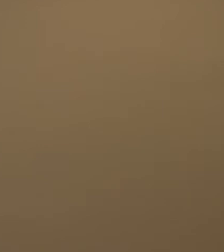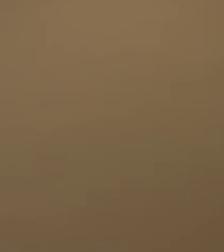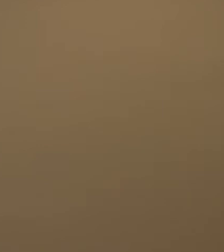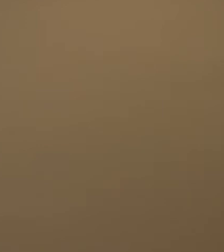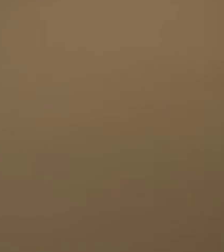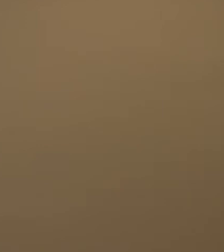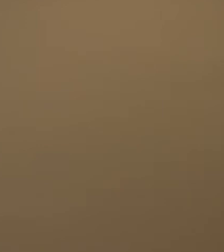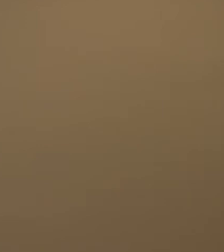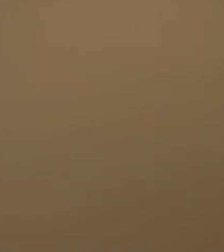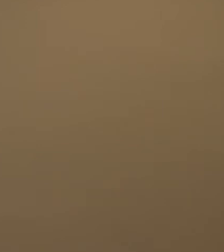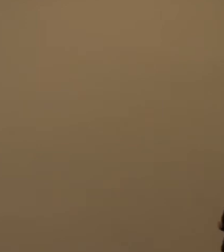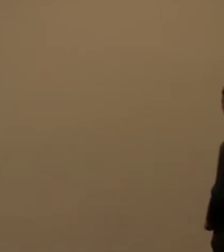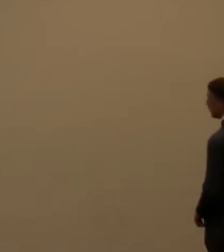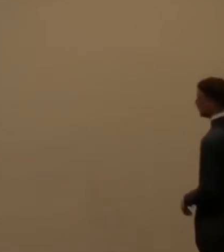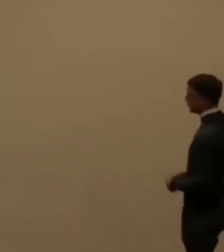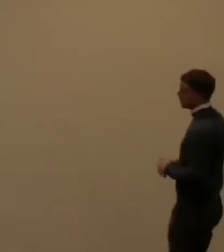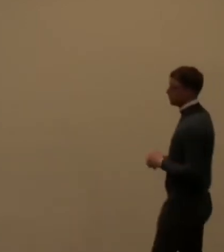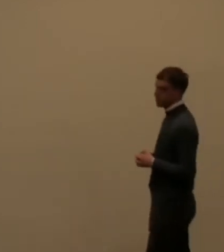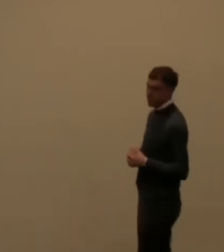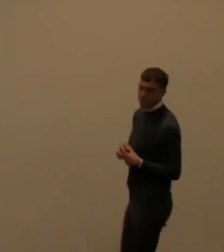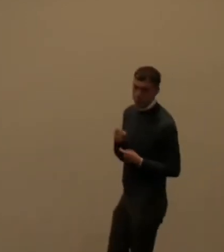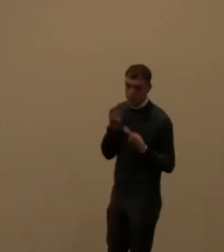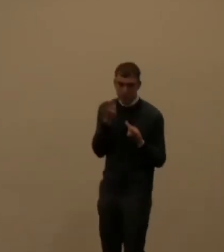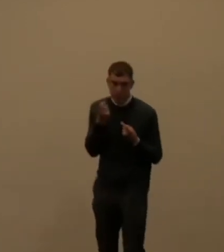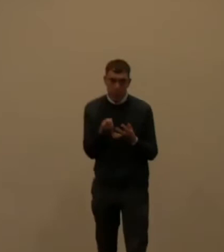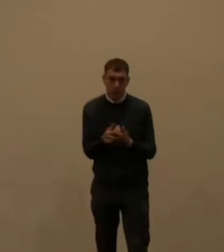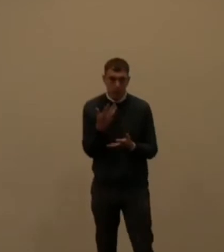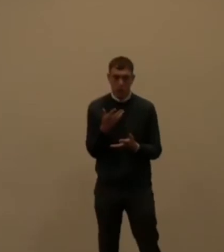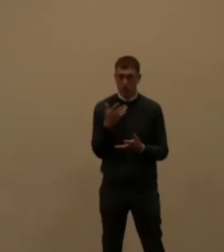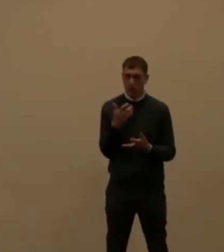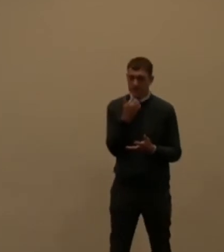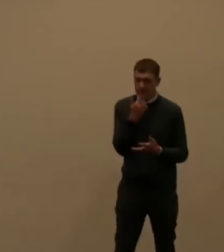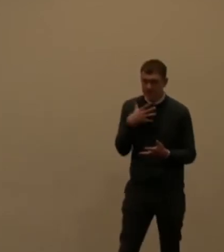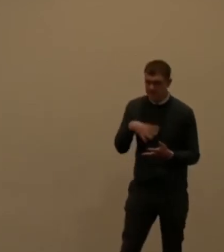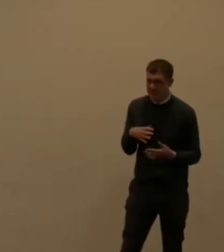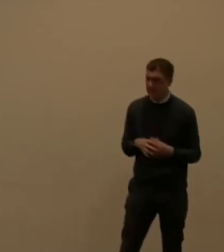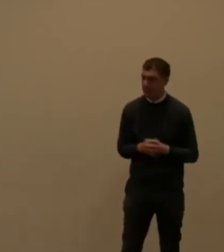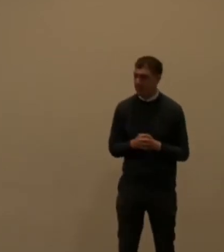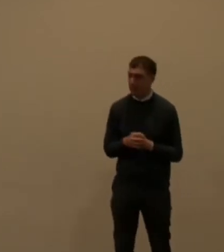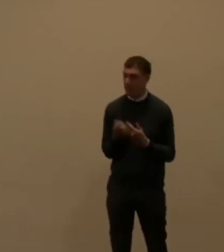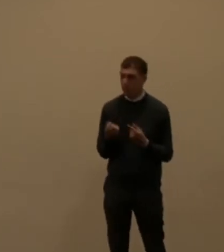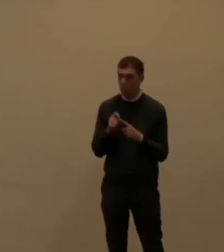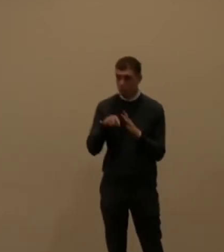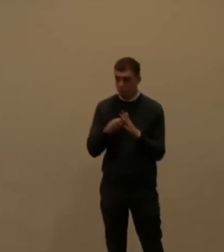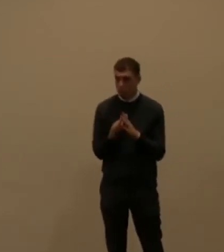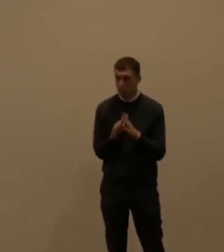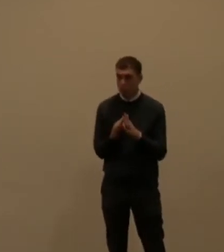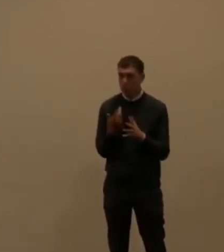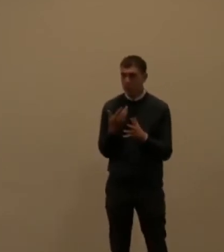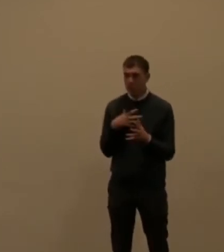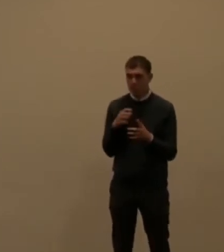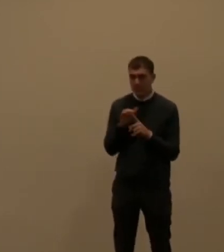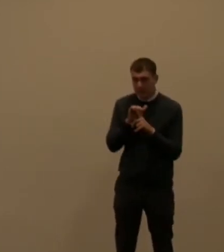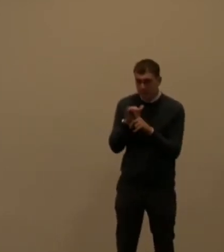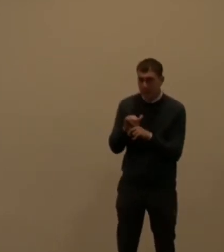Some people or some companies, what they do also is use this process or this project as a way of cleaning